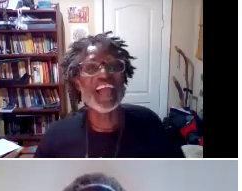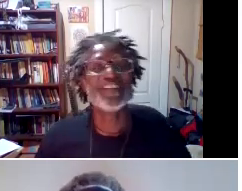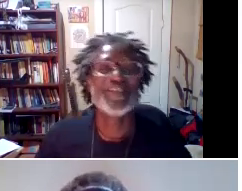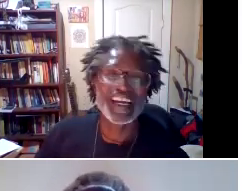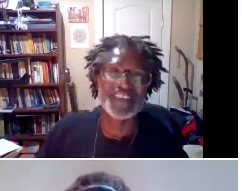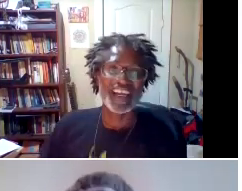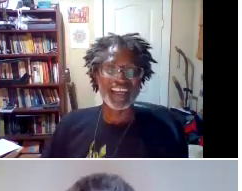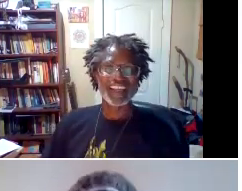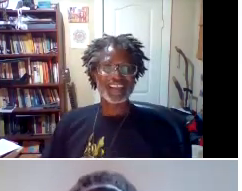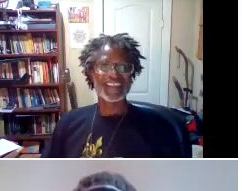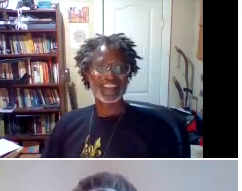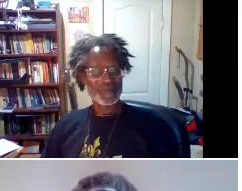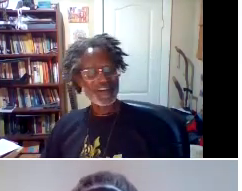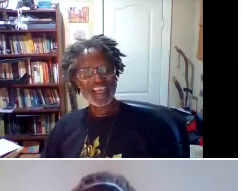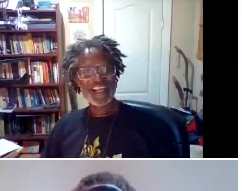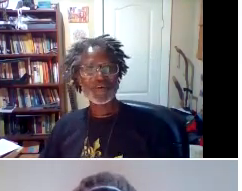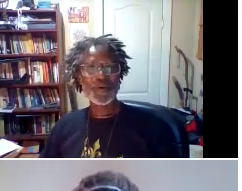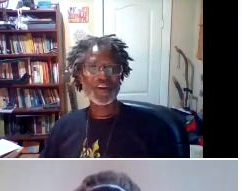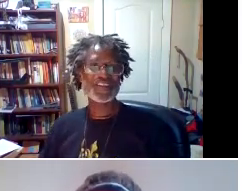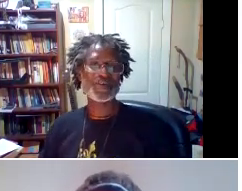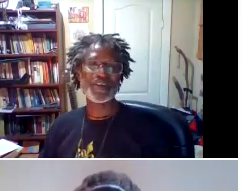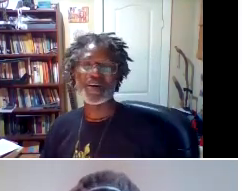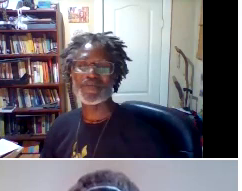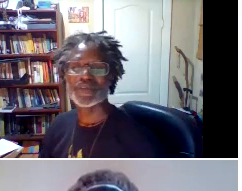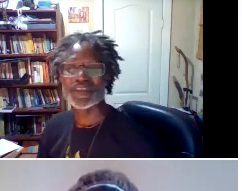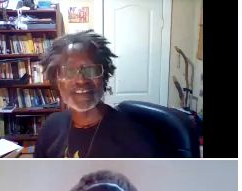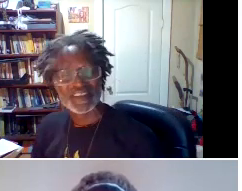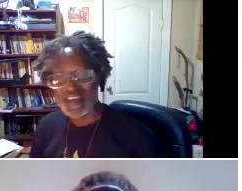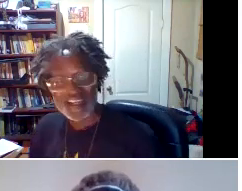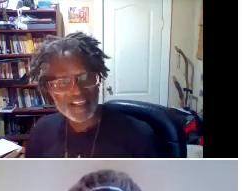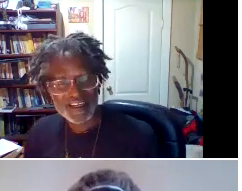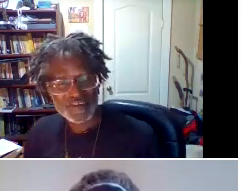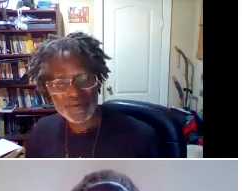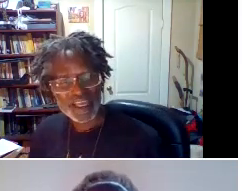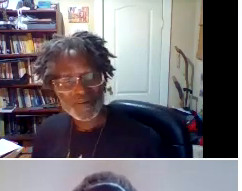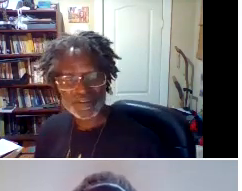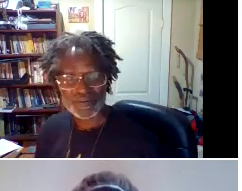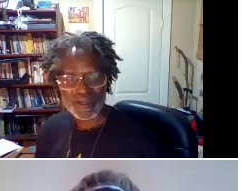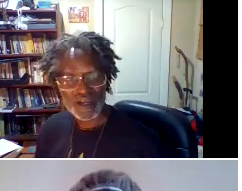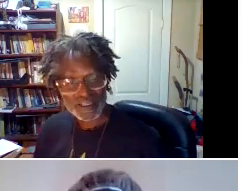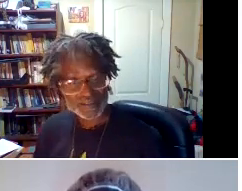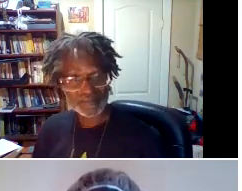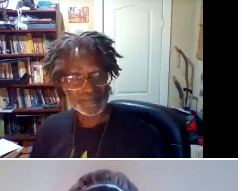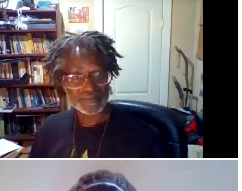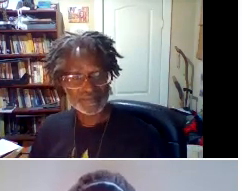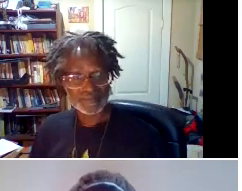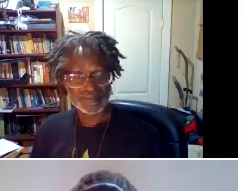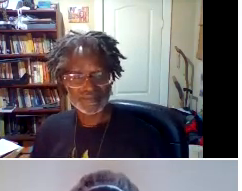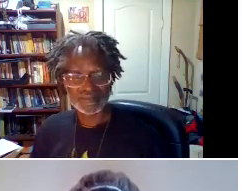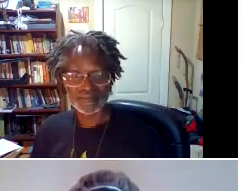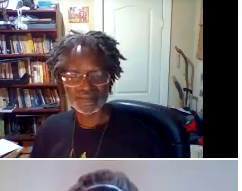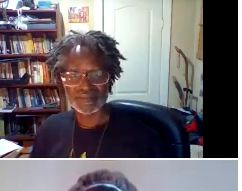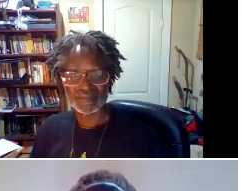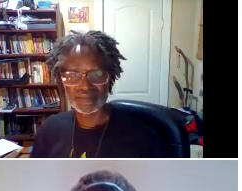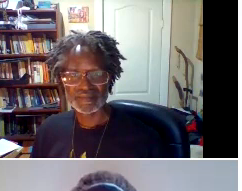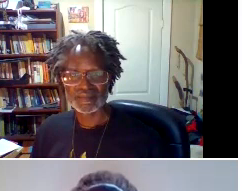do that. You got to do Okay. that. Communicate underwater, some of them off school, and communicate with audience. With a movie,